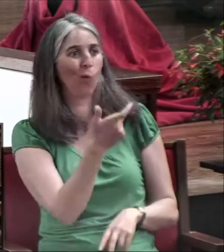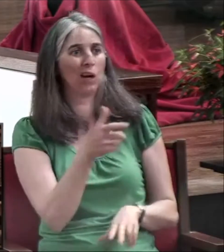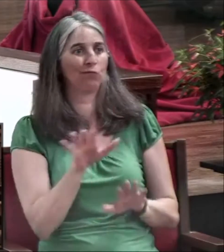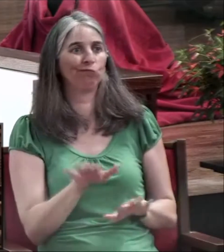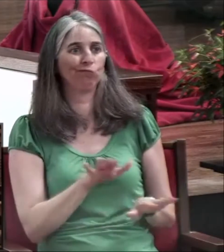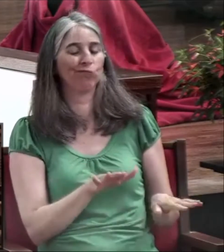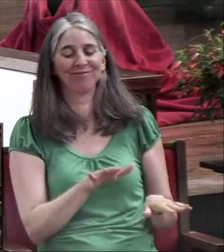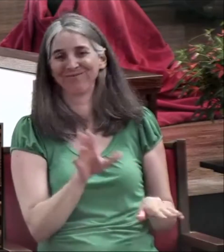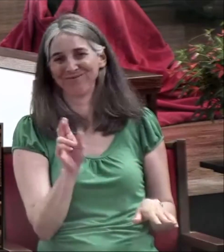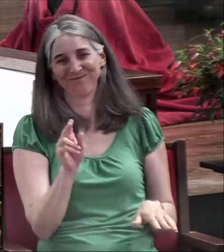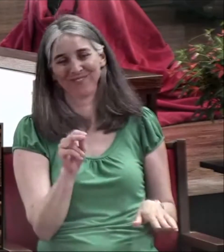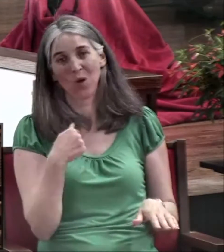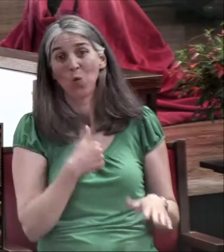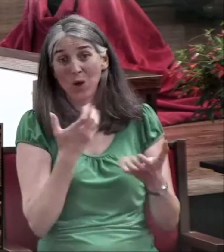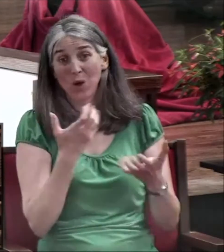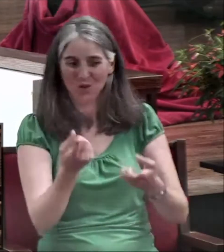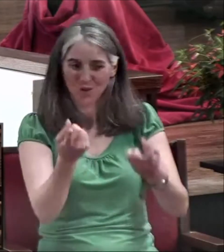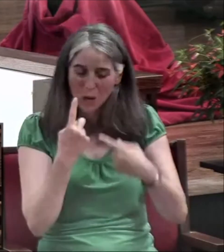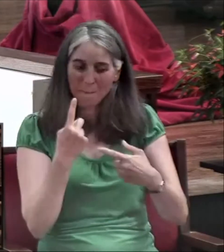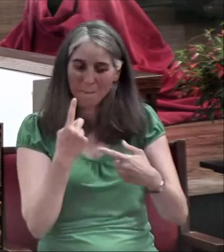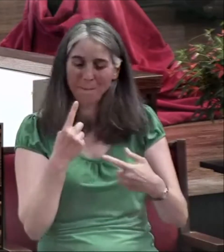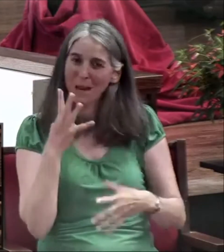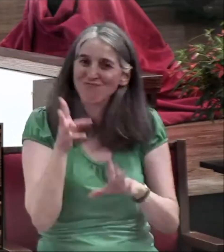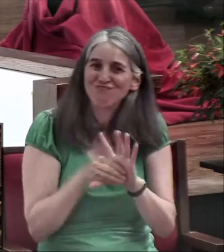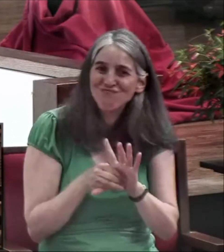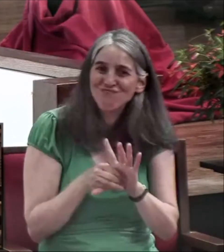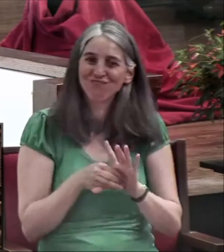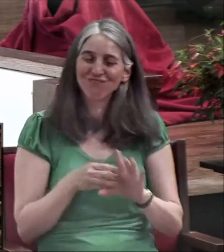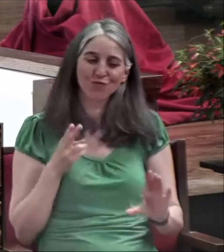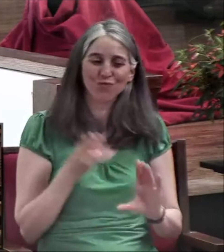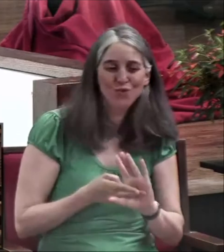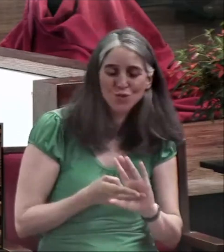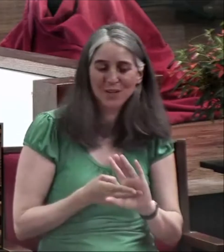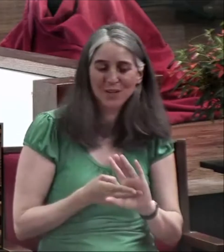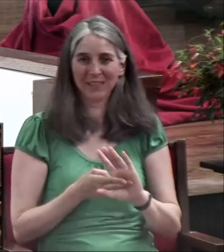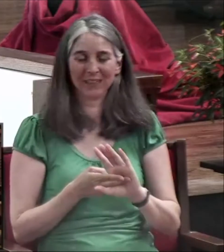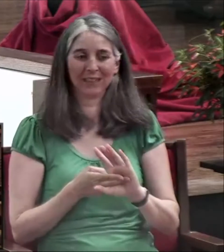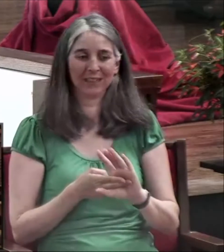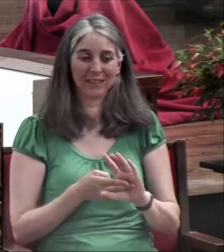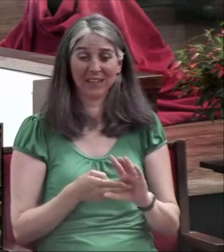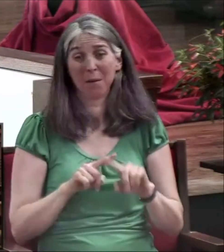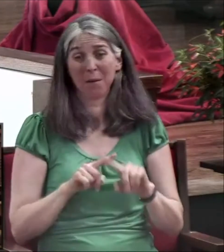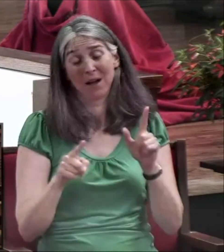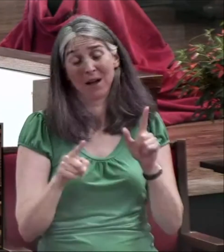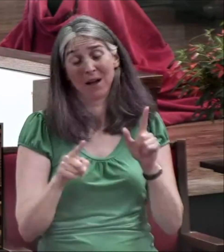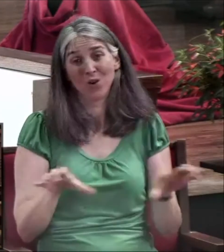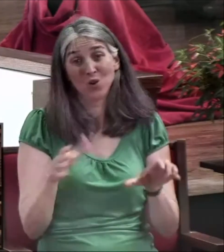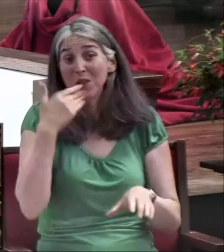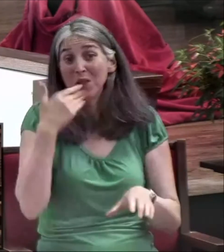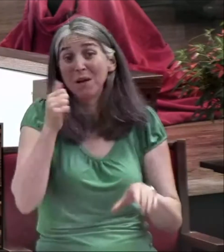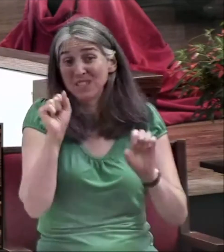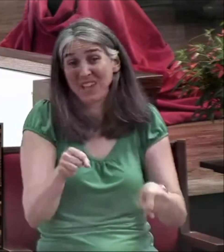We're supposed to come here in body and in spirit and to be here. So we're making the best we possibly can